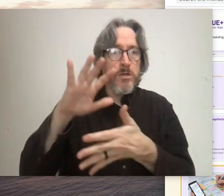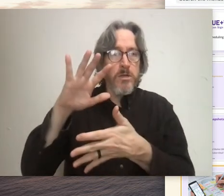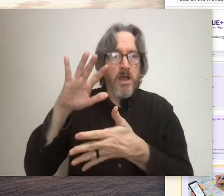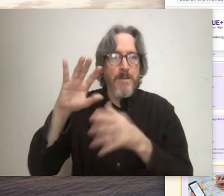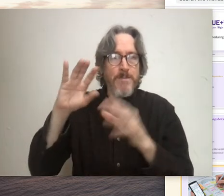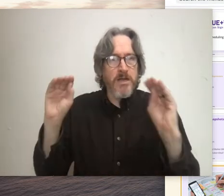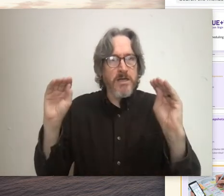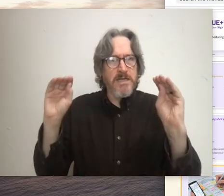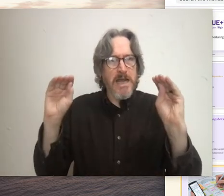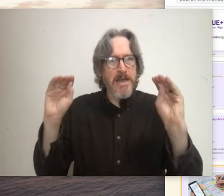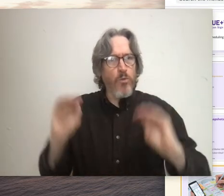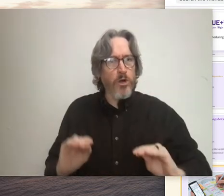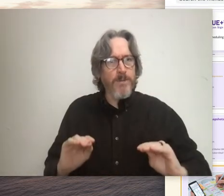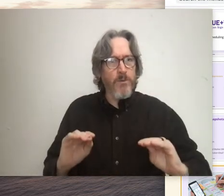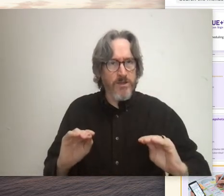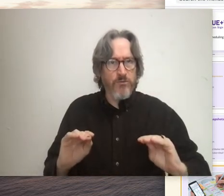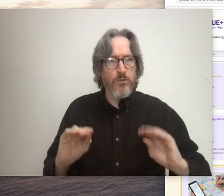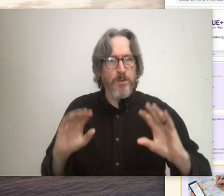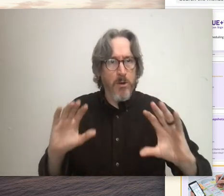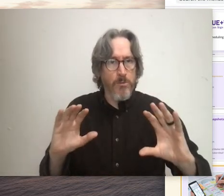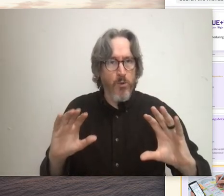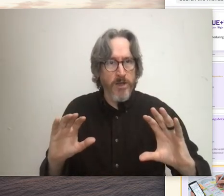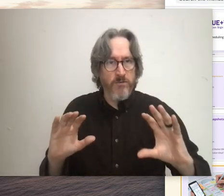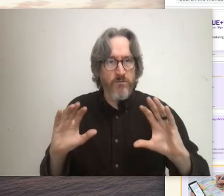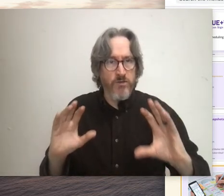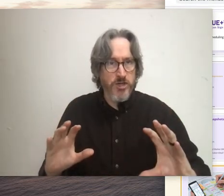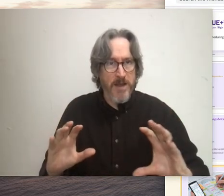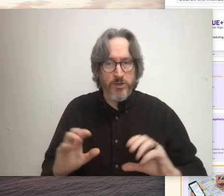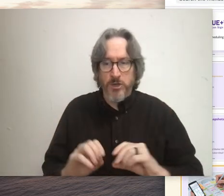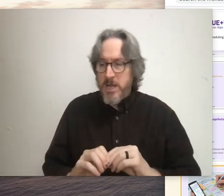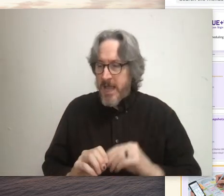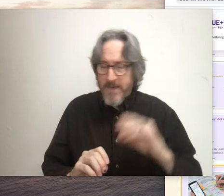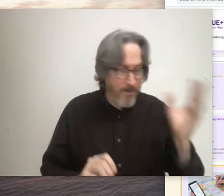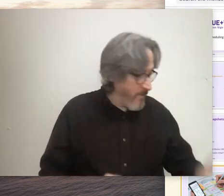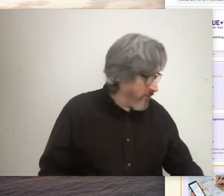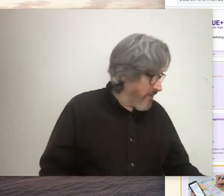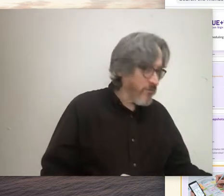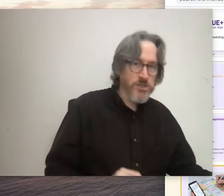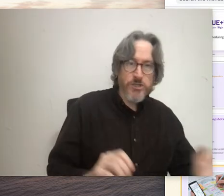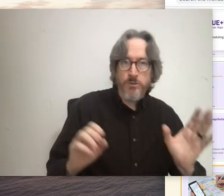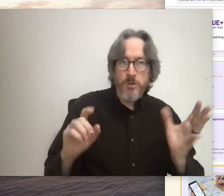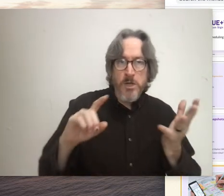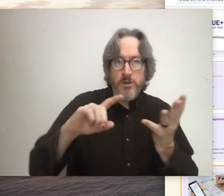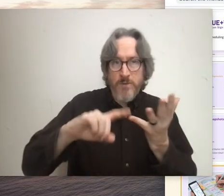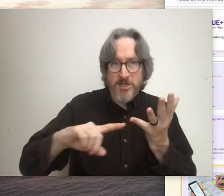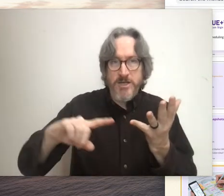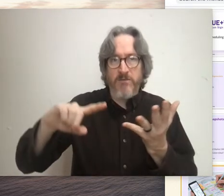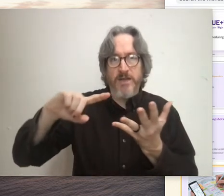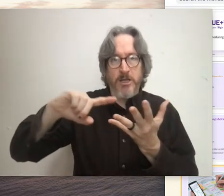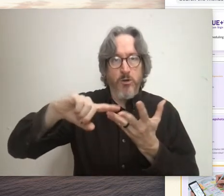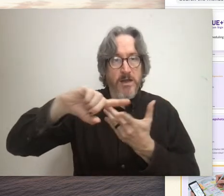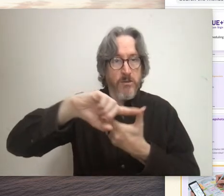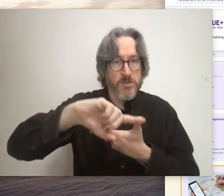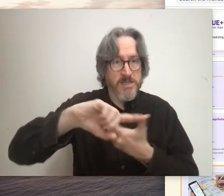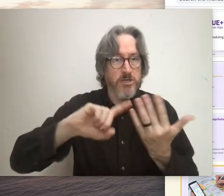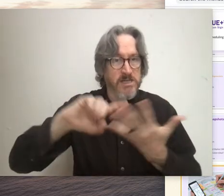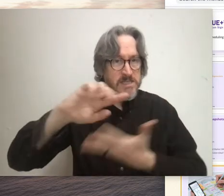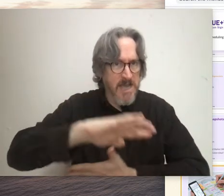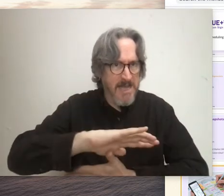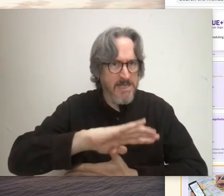So I'm going to kind of work my way through the PowerPoint for the chapter, and then I'm going to make reference to the rationale video and